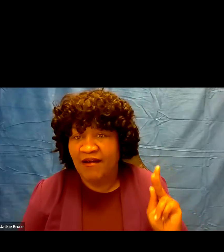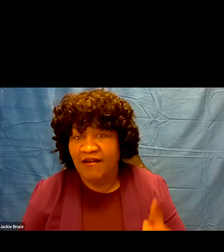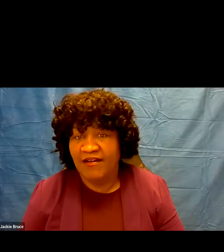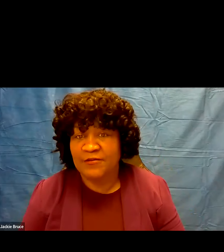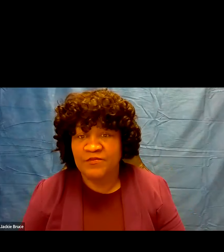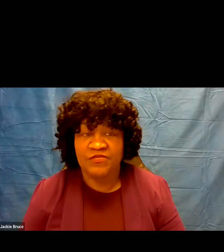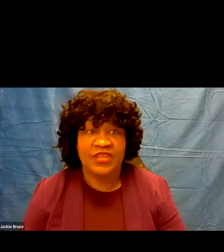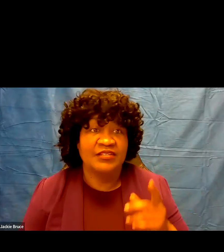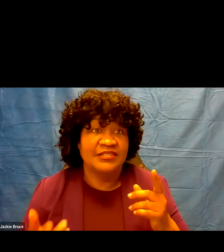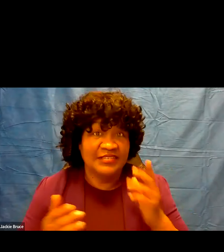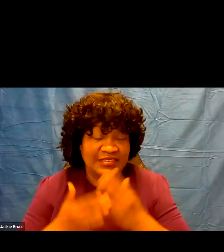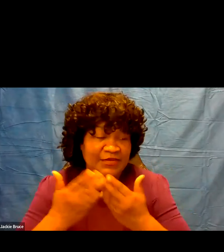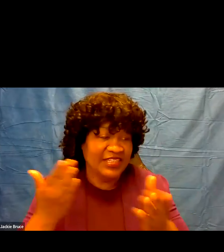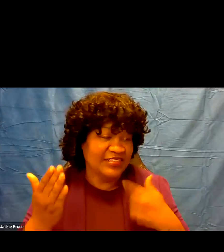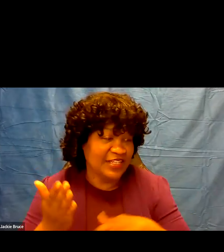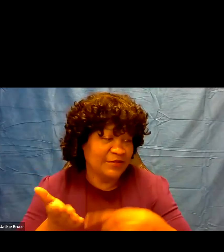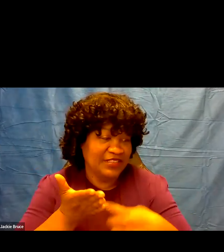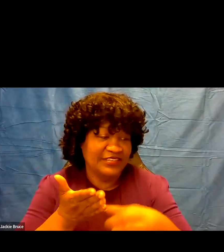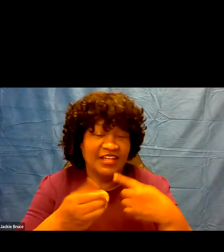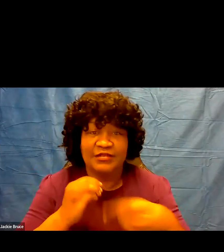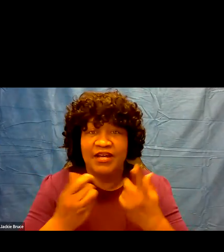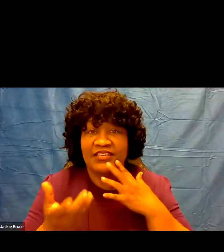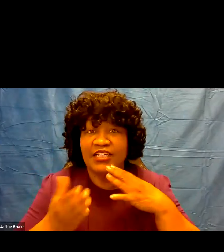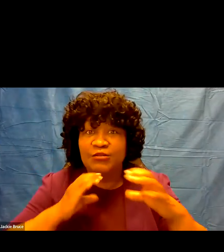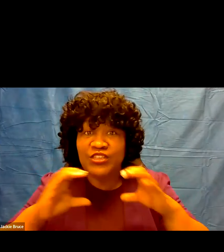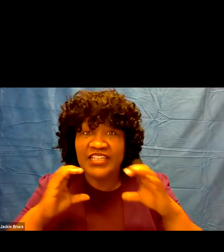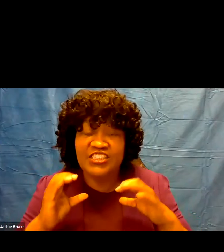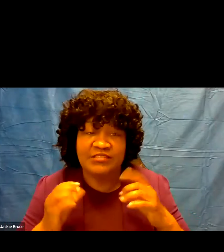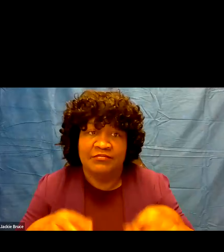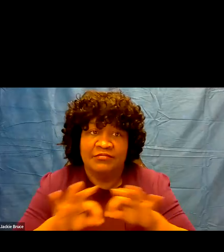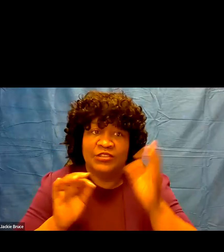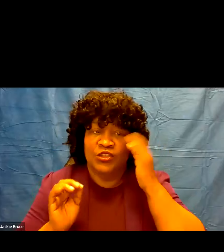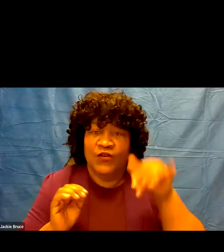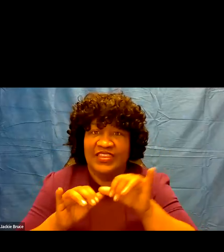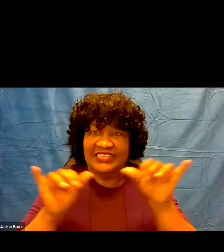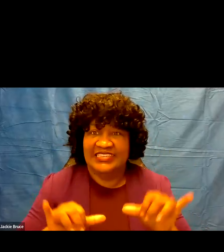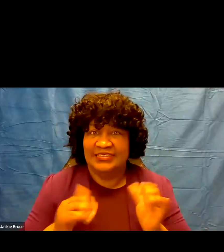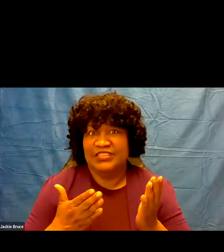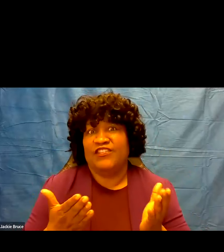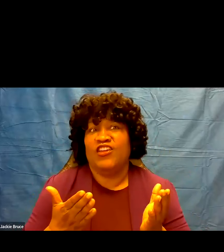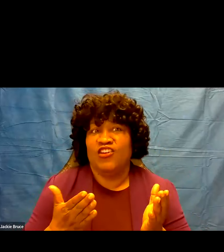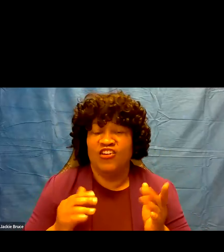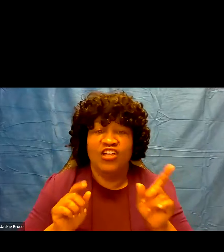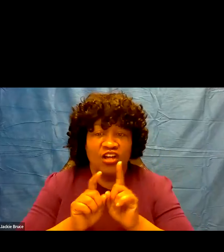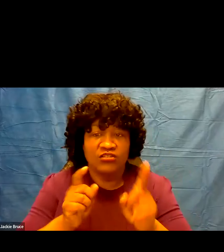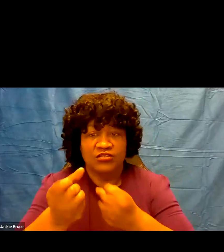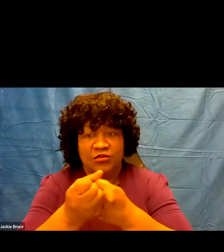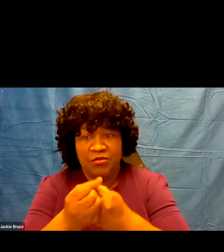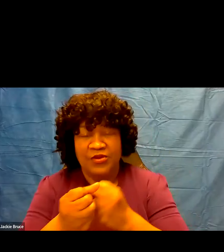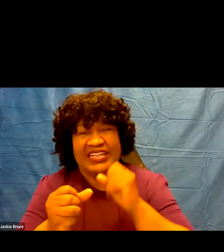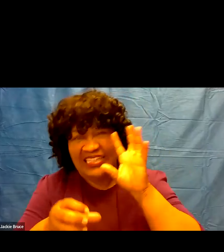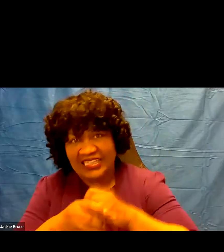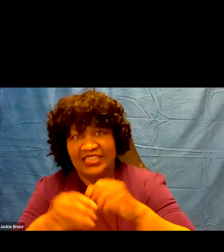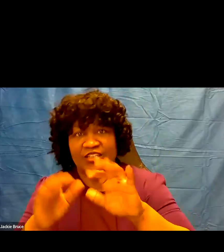So around some of those things that we talked about with respect to communication, but maybe also knowing that these systems exist and there are supports in the community for people. Am I hearing that